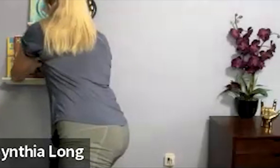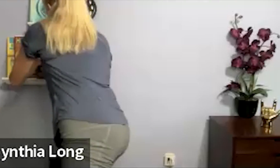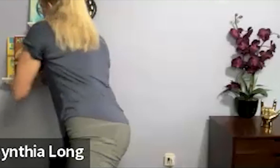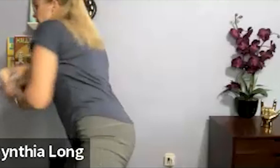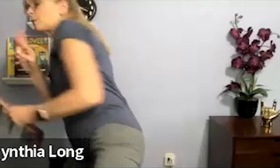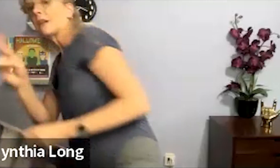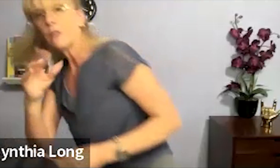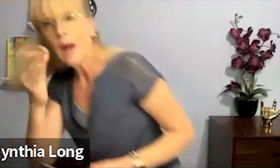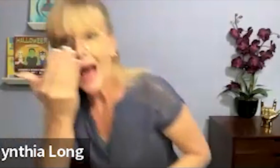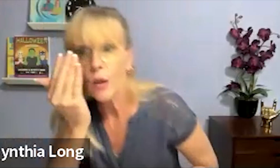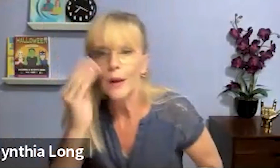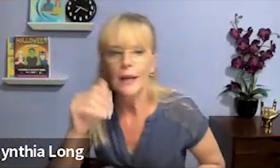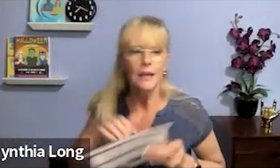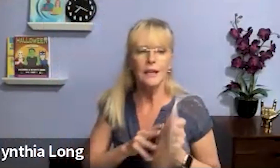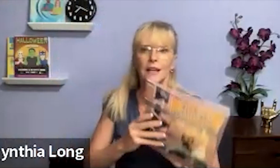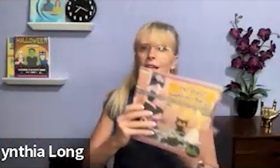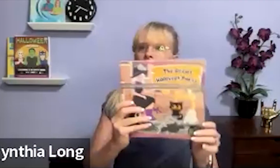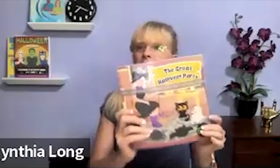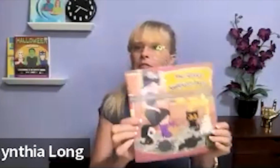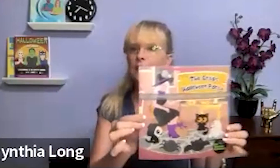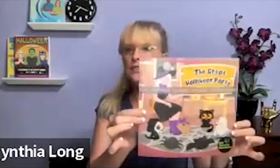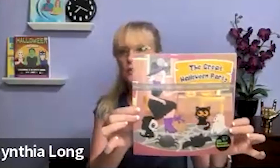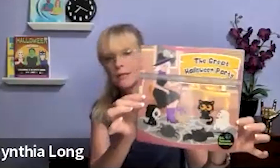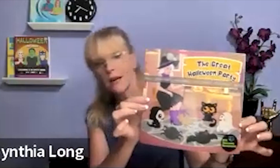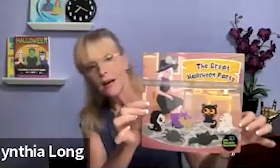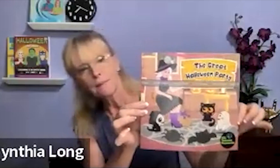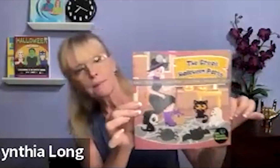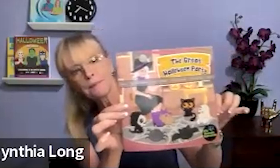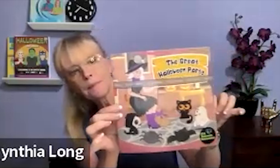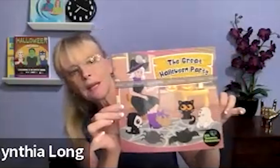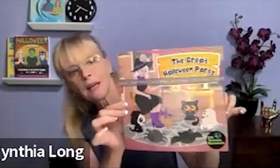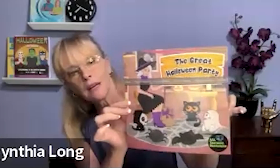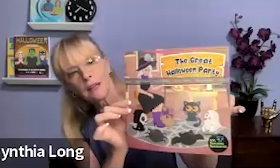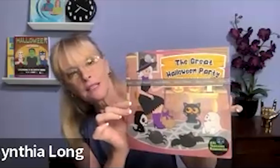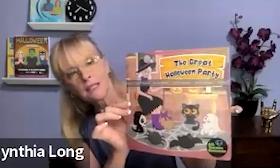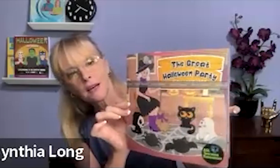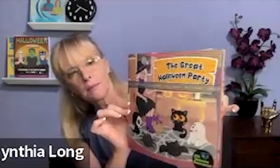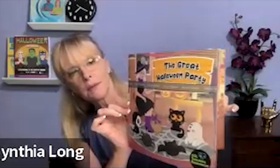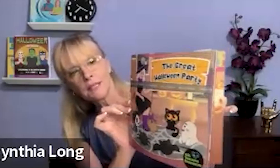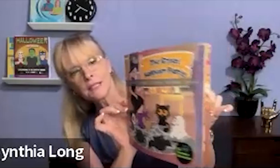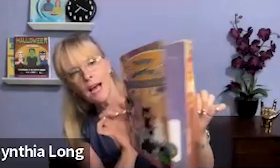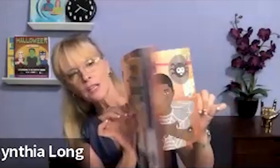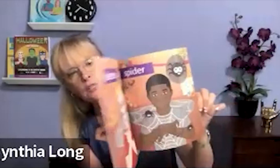if you're getting ready for Halloween, this is a fun story time. This is